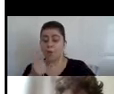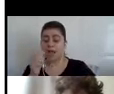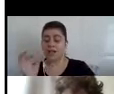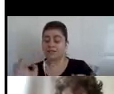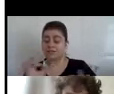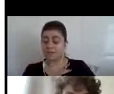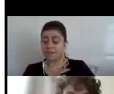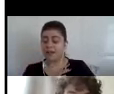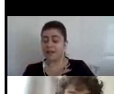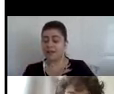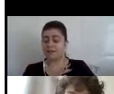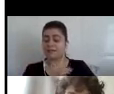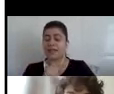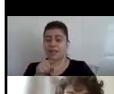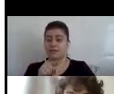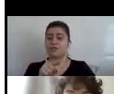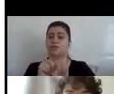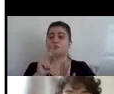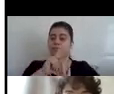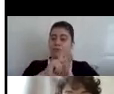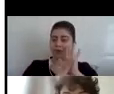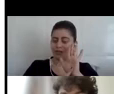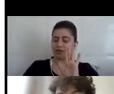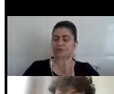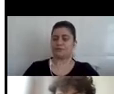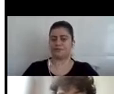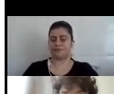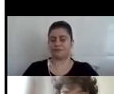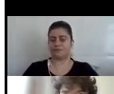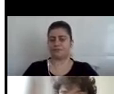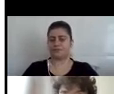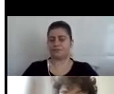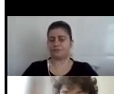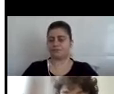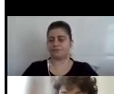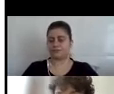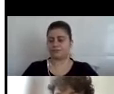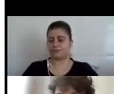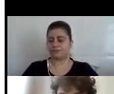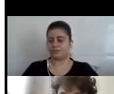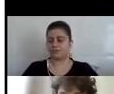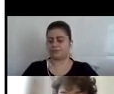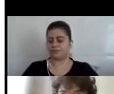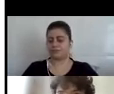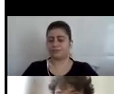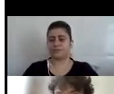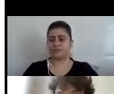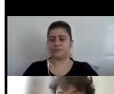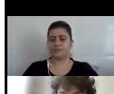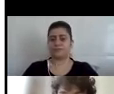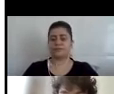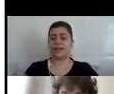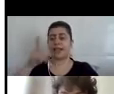this program. The idea was to connect, let's say, immediately with a